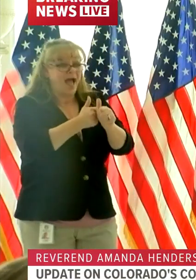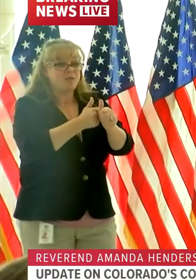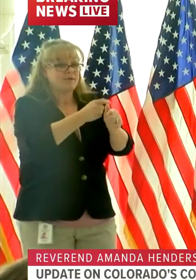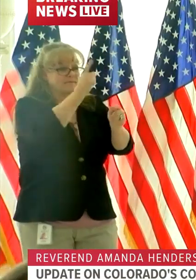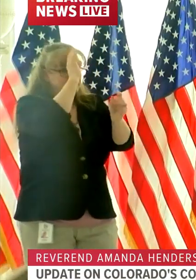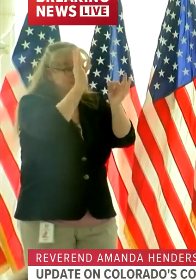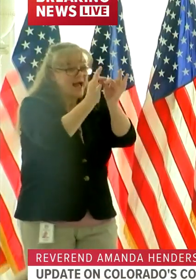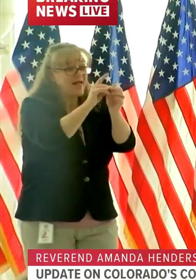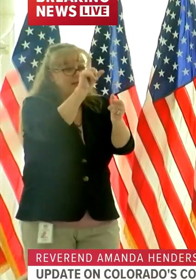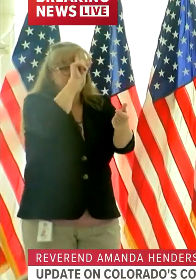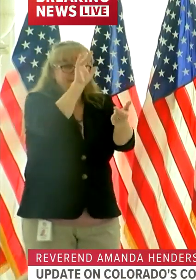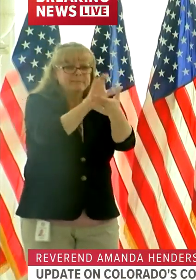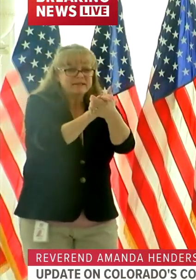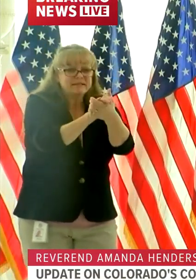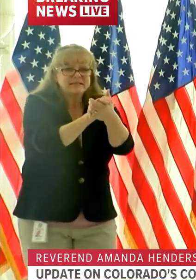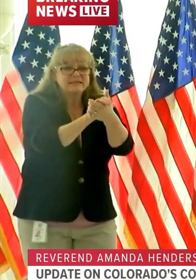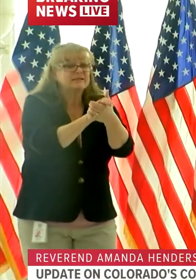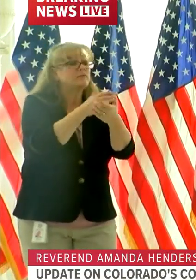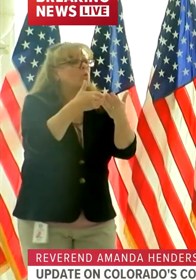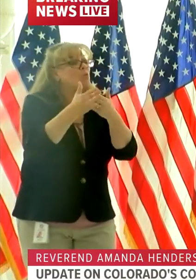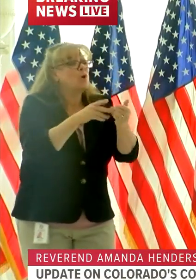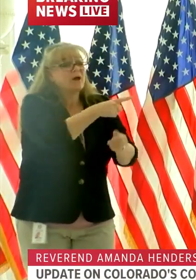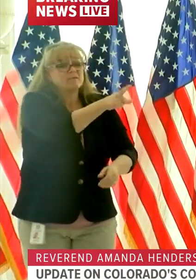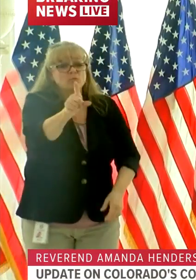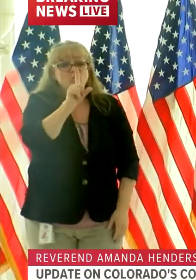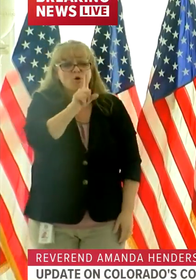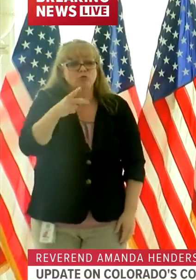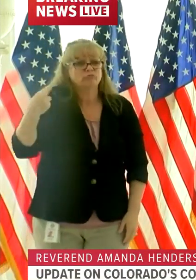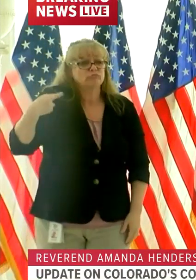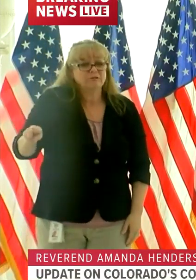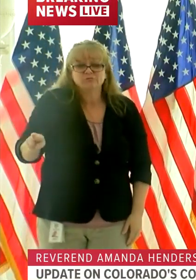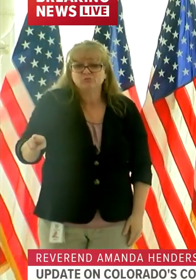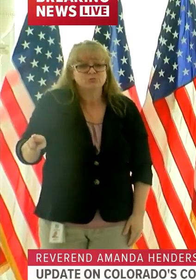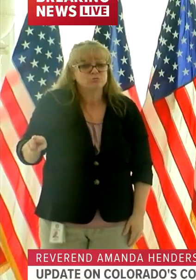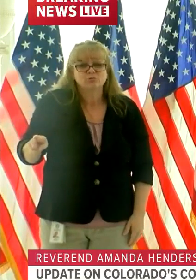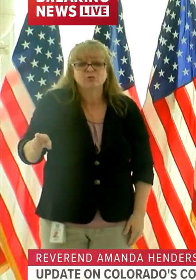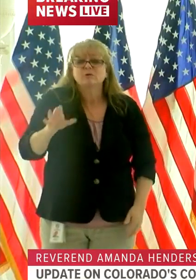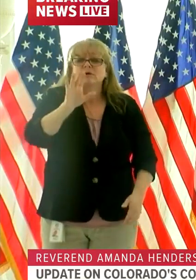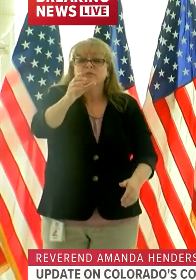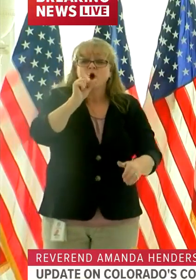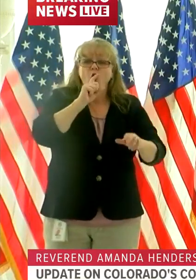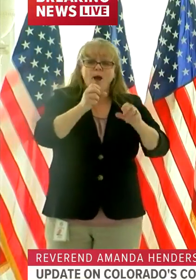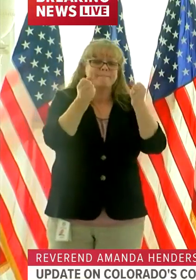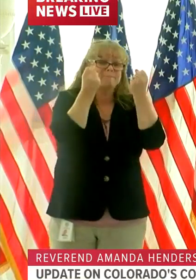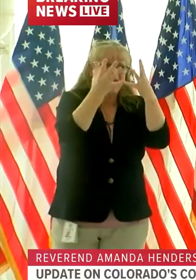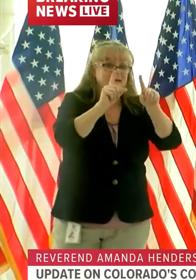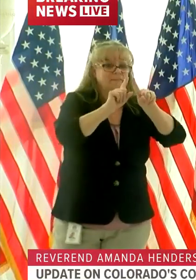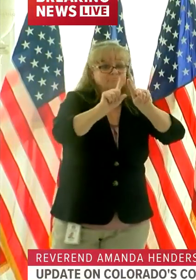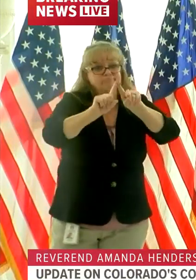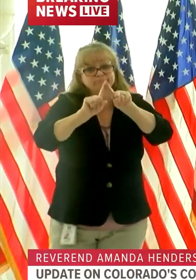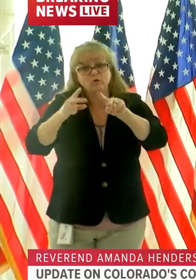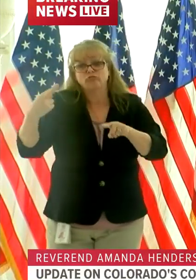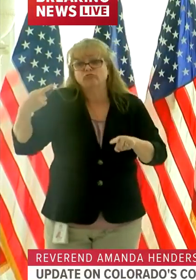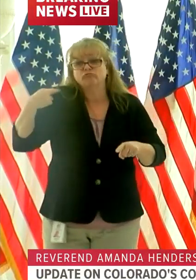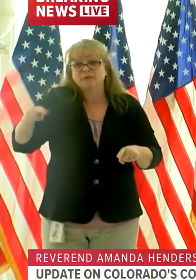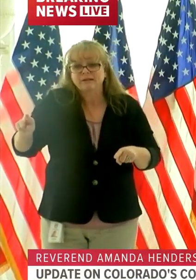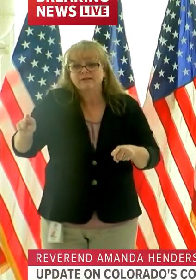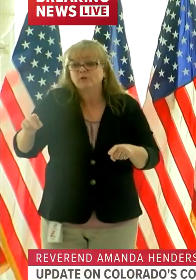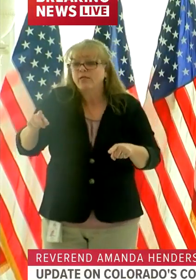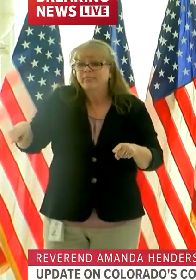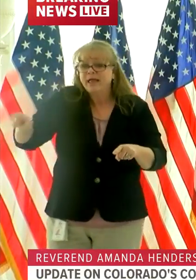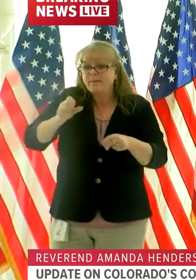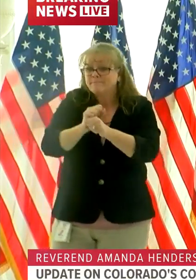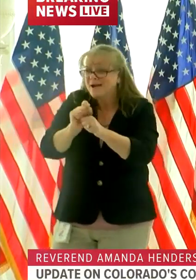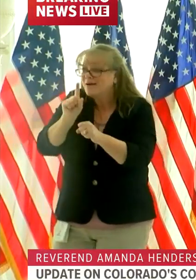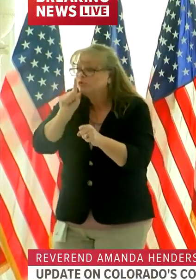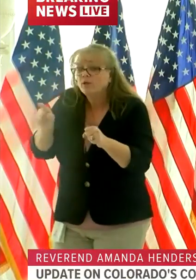are. Congregations from across the state have been working hard to assure that people's spiritual, emotional, and physical